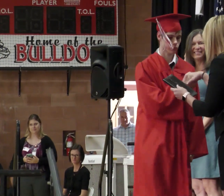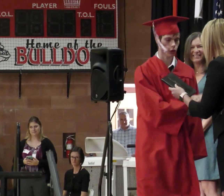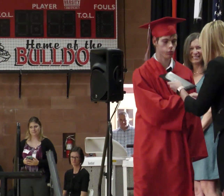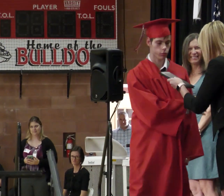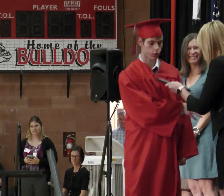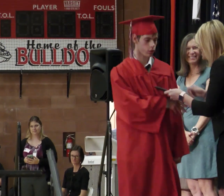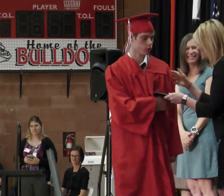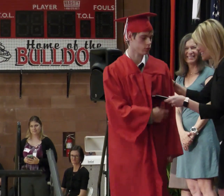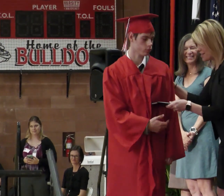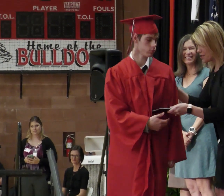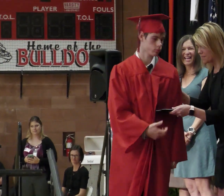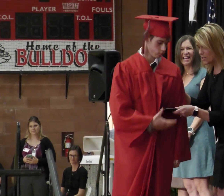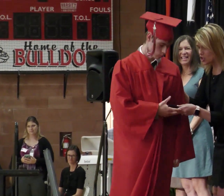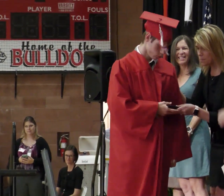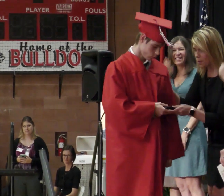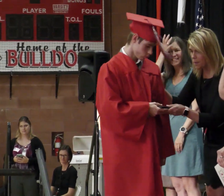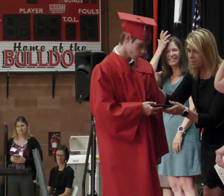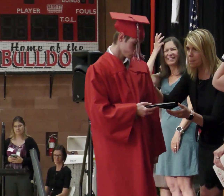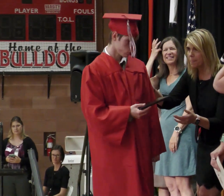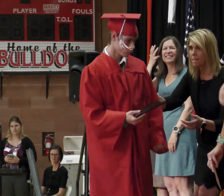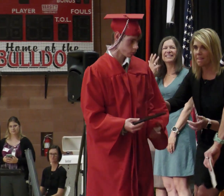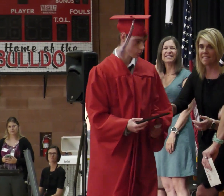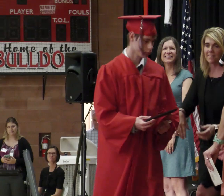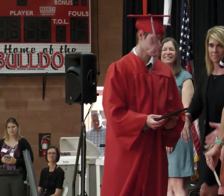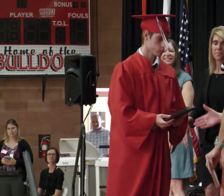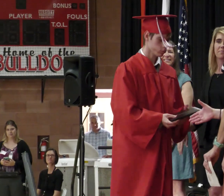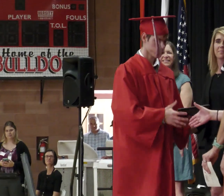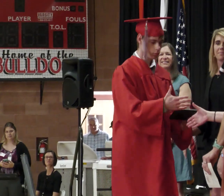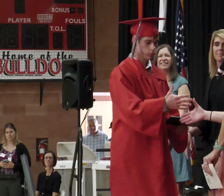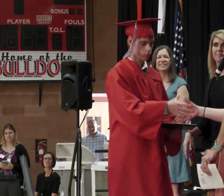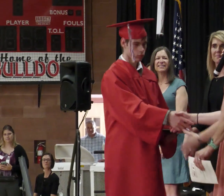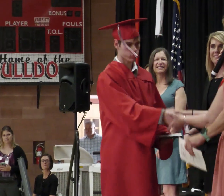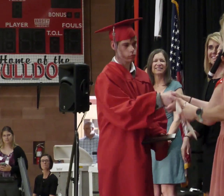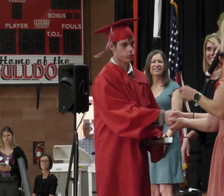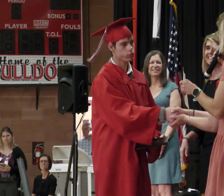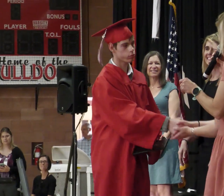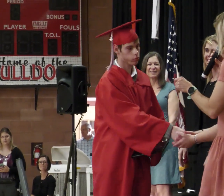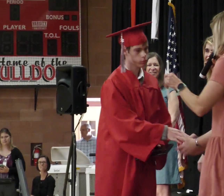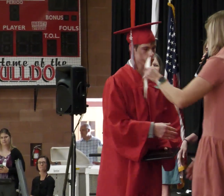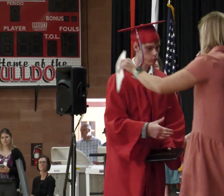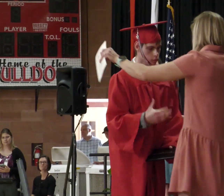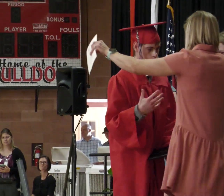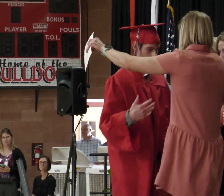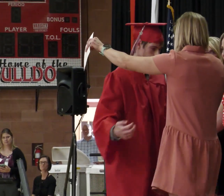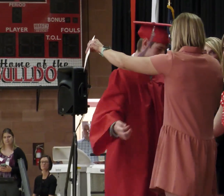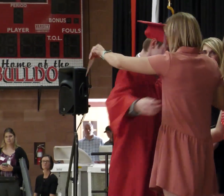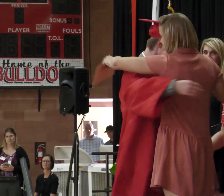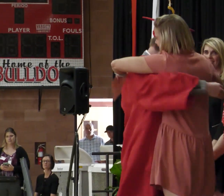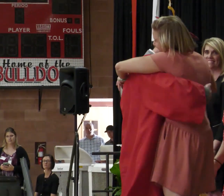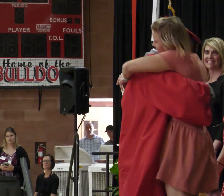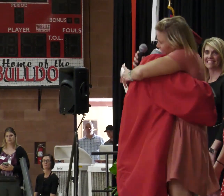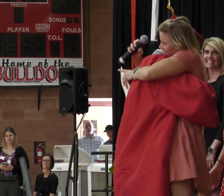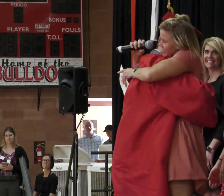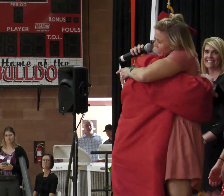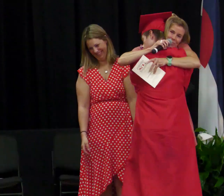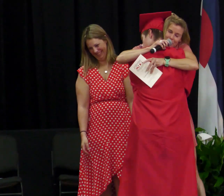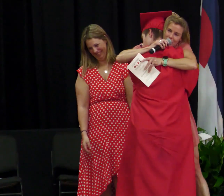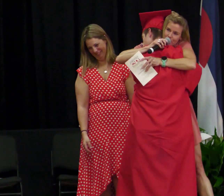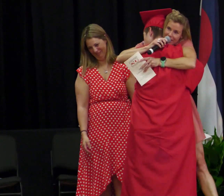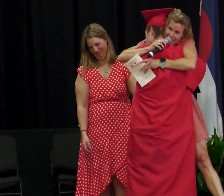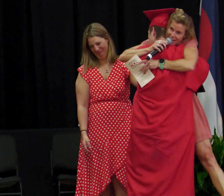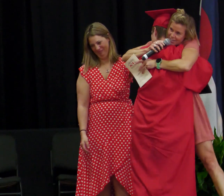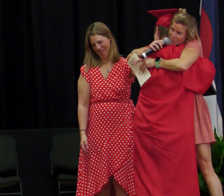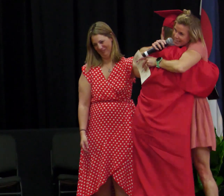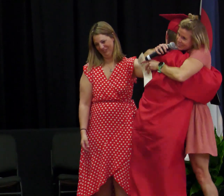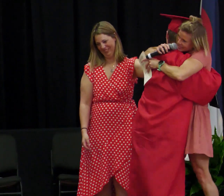Shaking Miss Tara Wilkins' hand Accepting his diploma Also shaking Miss Huddleston's hand Can I hug Give me